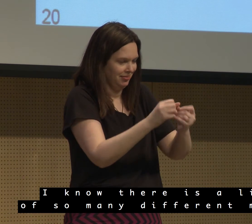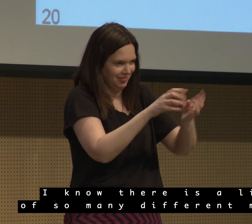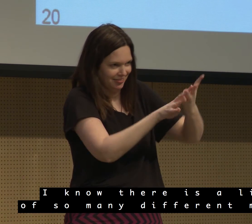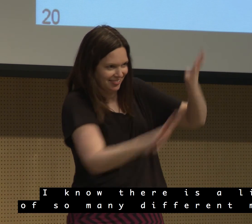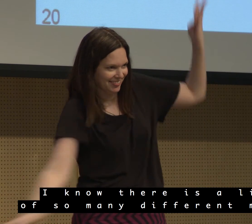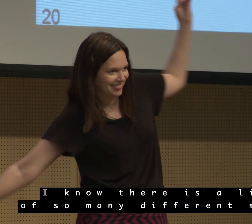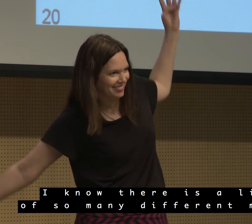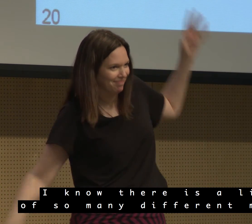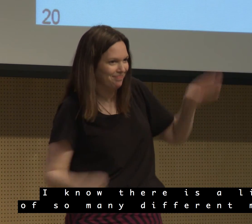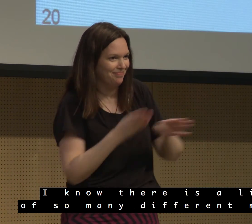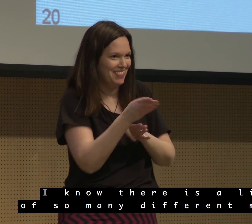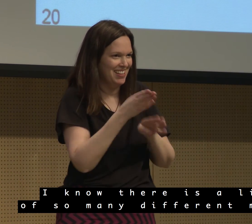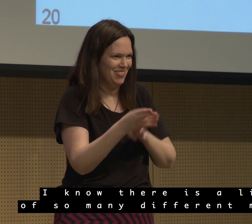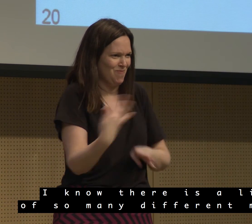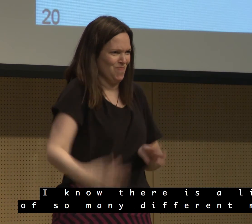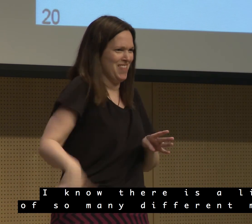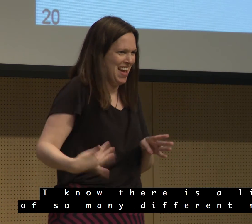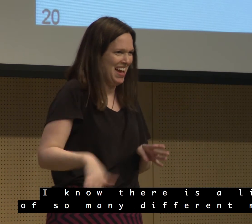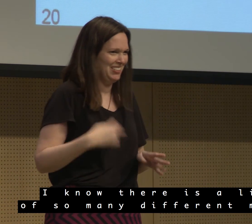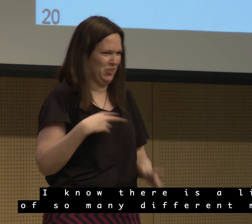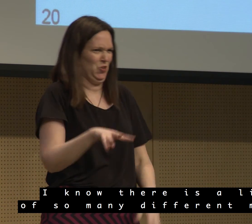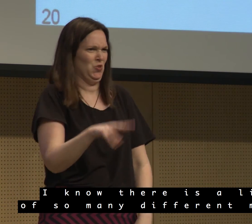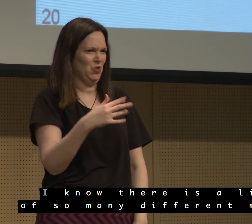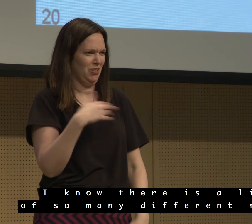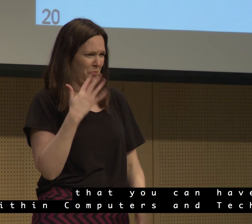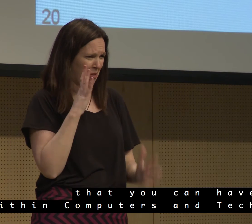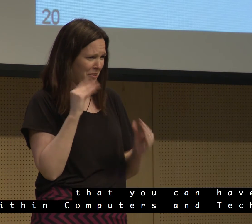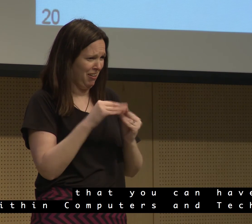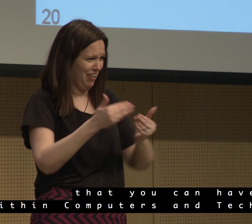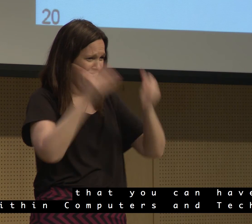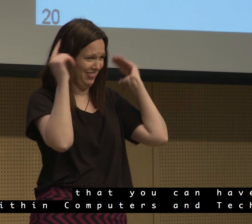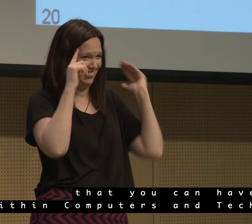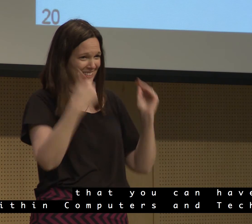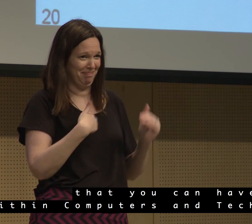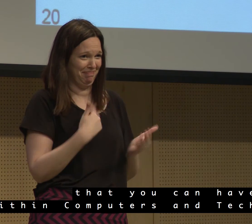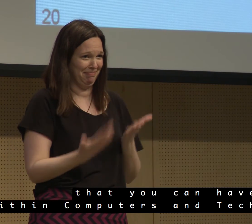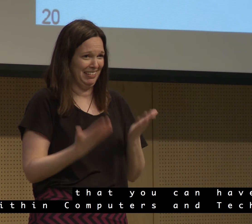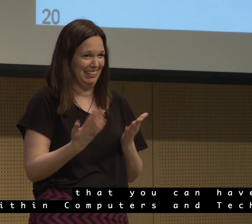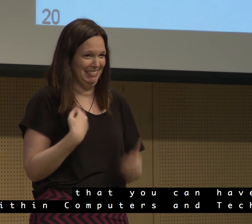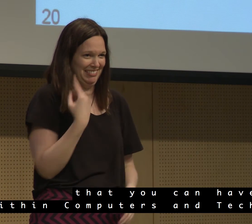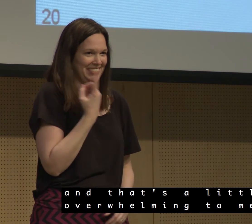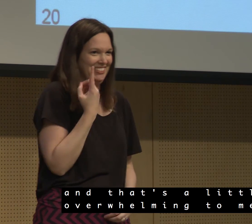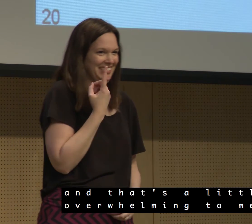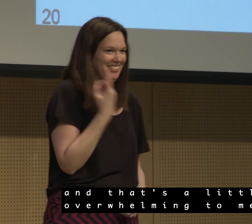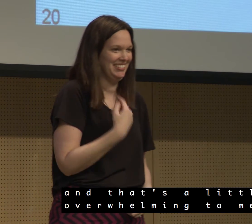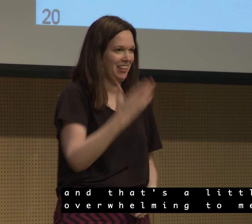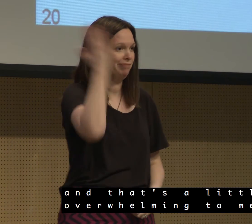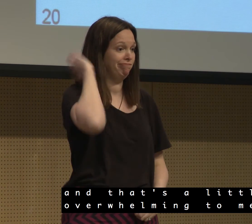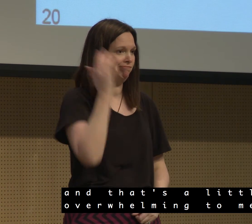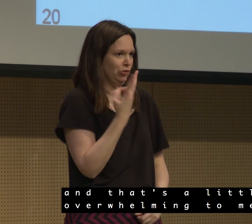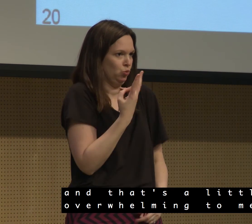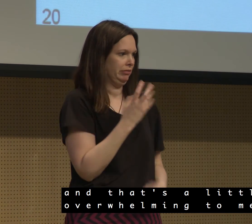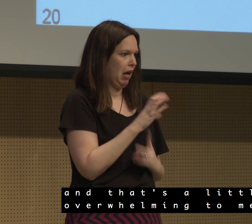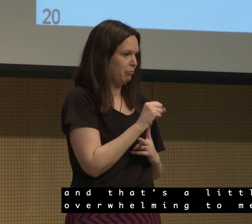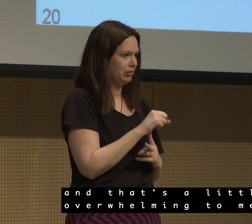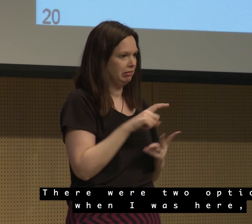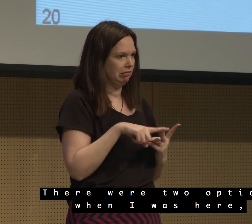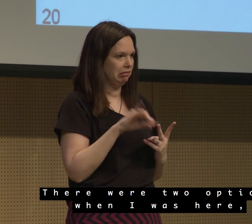know is a list of so many different majors that you can have within computers and technology, and that's a little overwhelming to me. There were